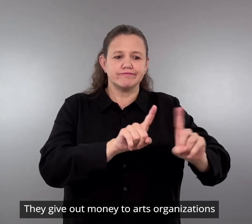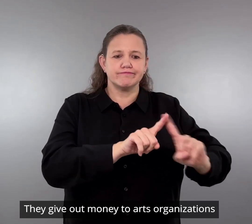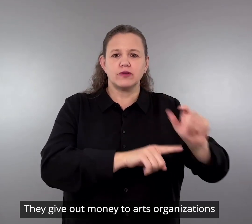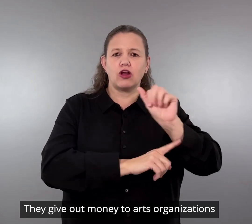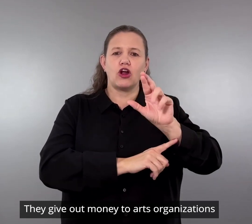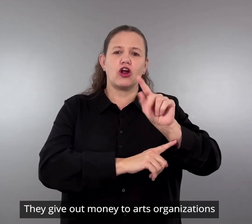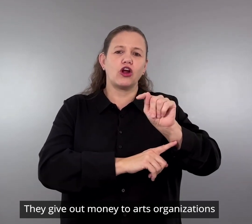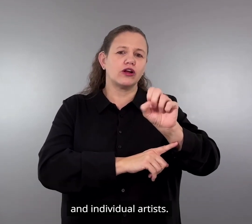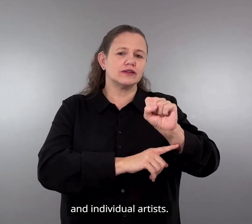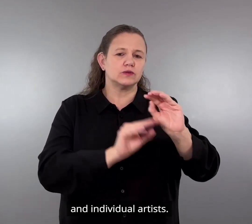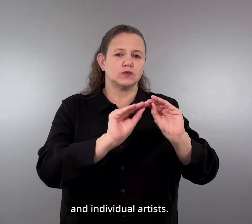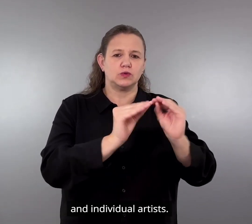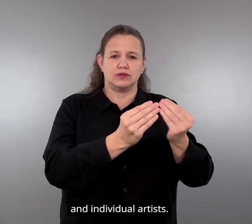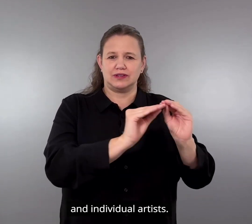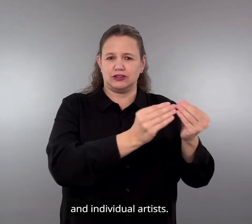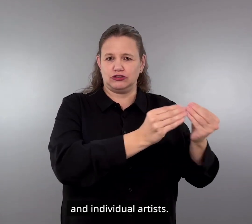and individual artists.